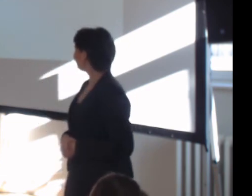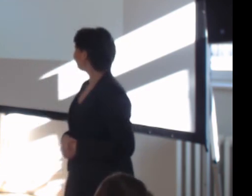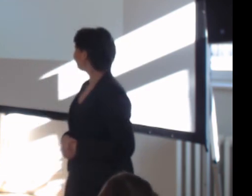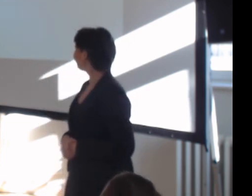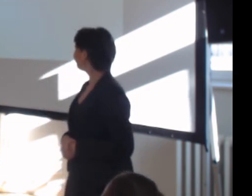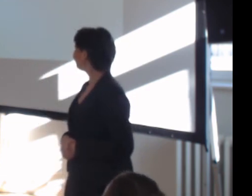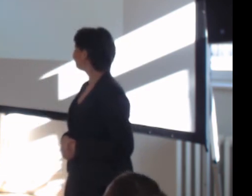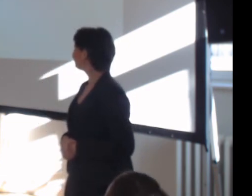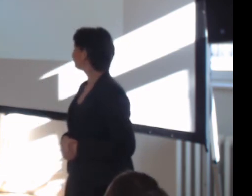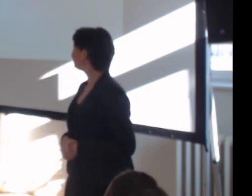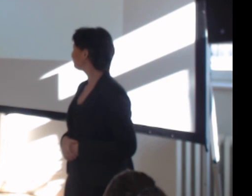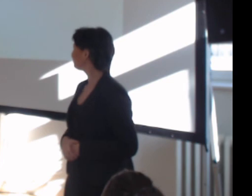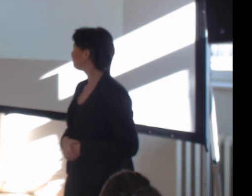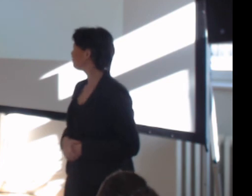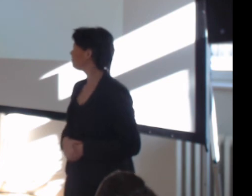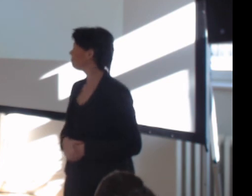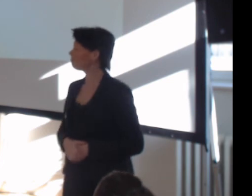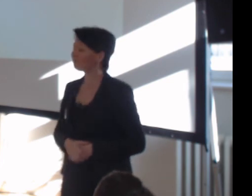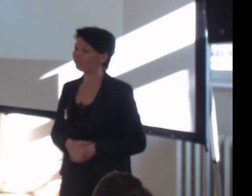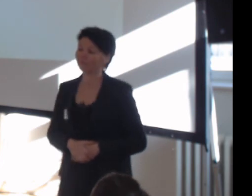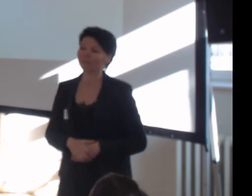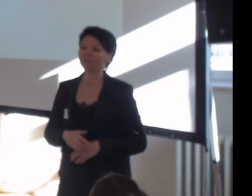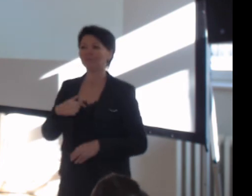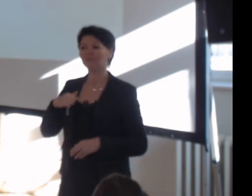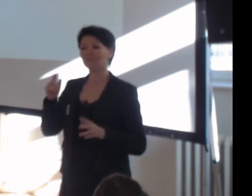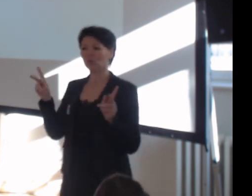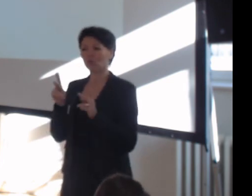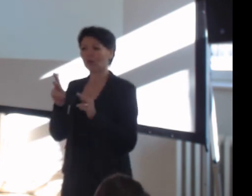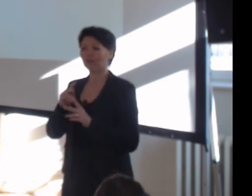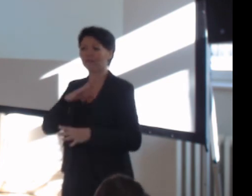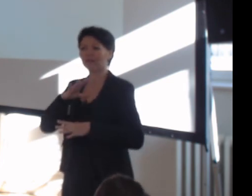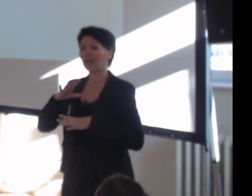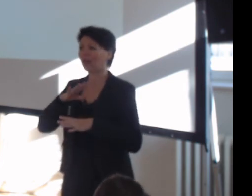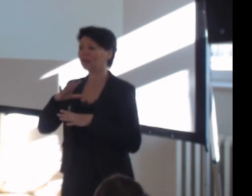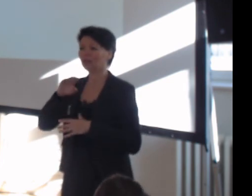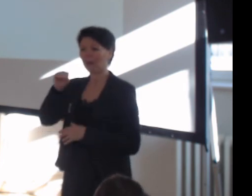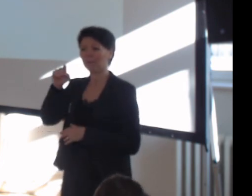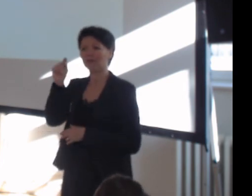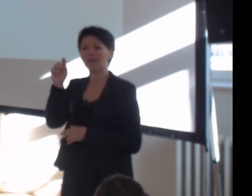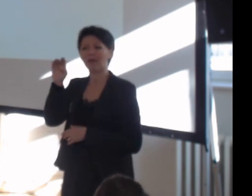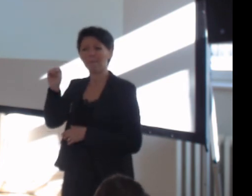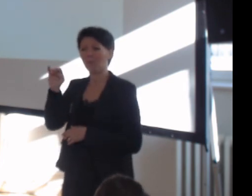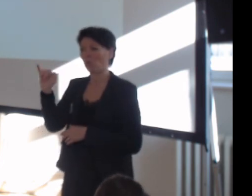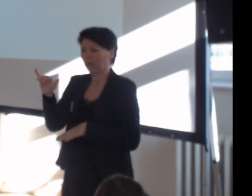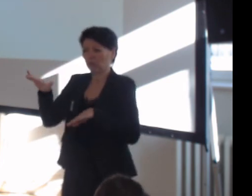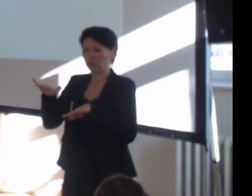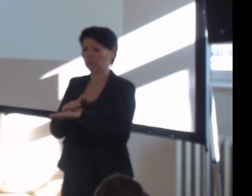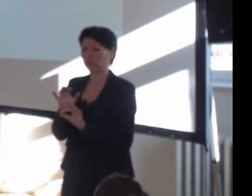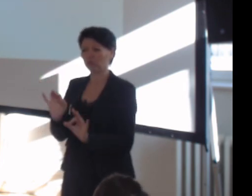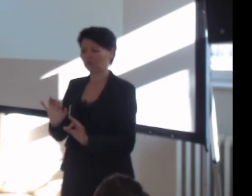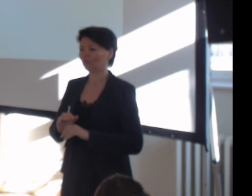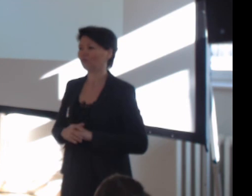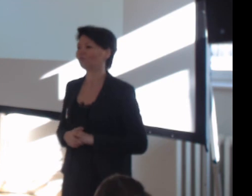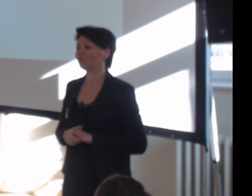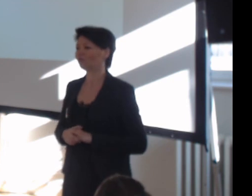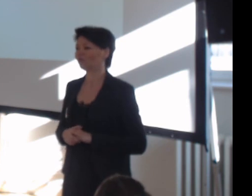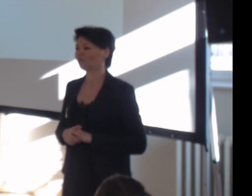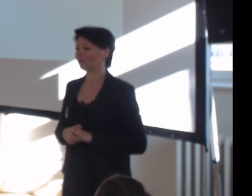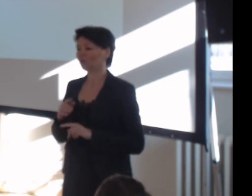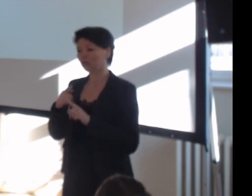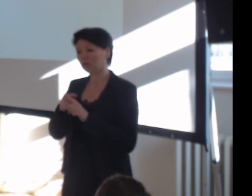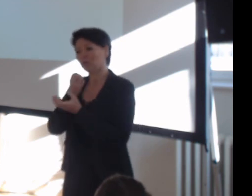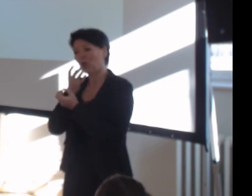And I will tell you a little bit about what MTM does and what we'd like to do and the